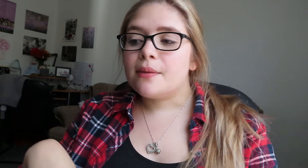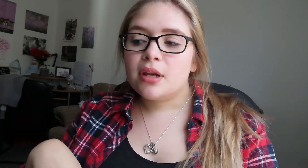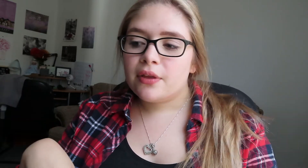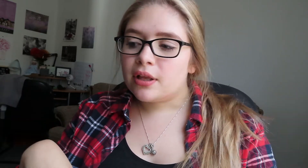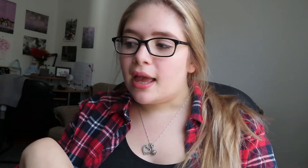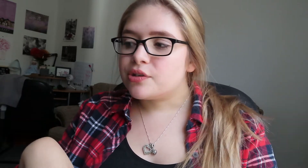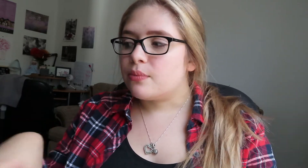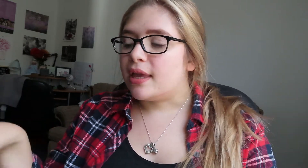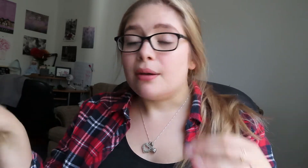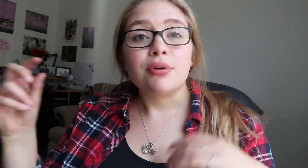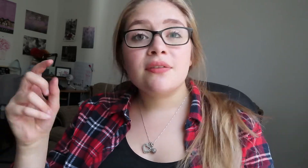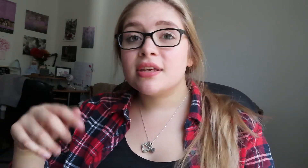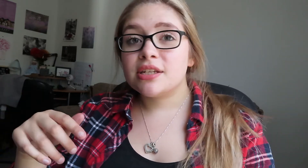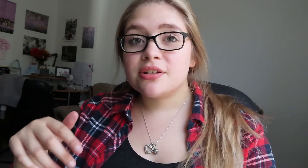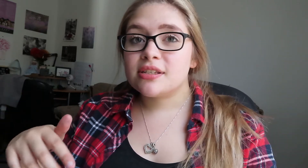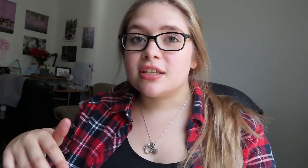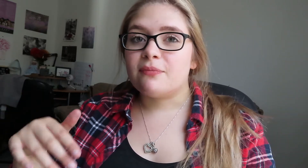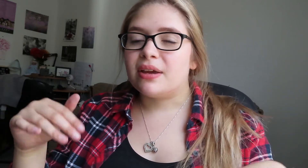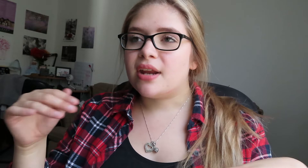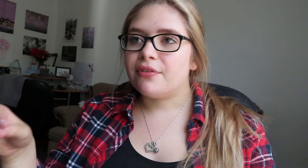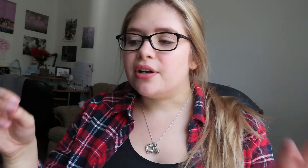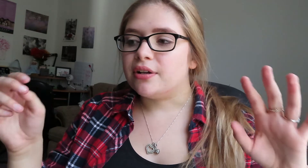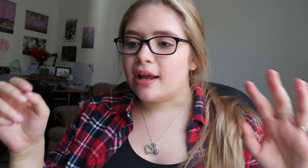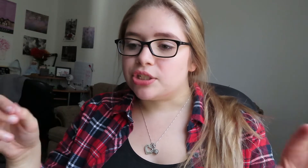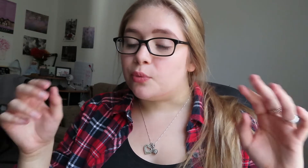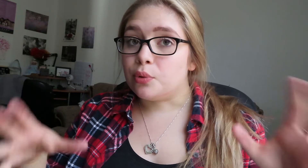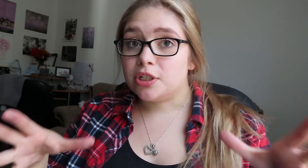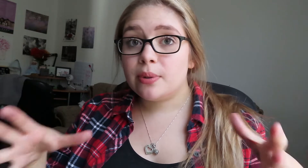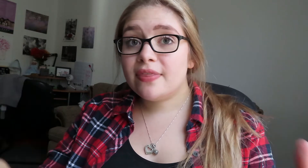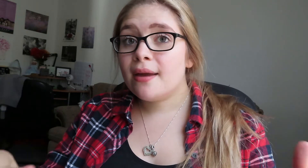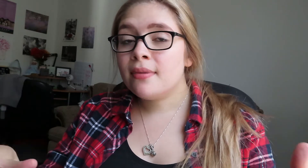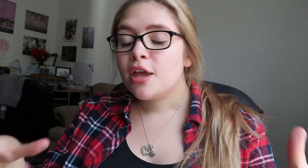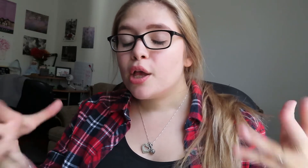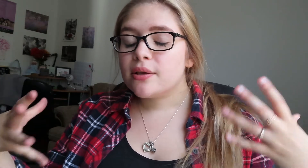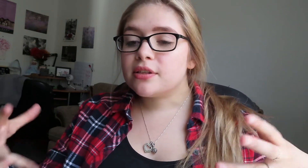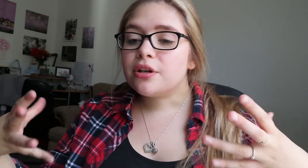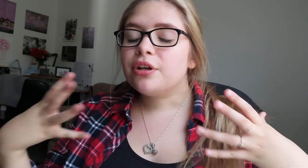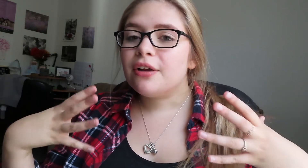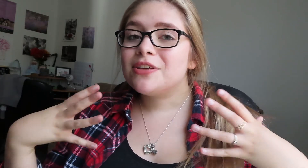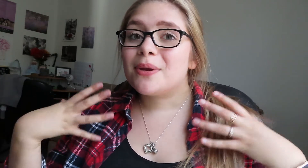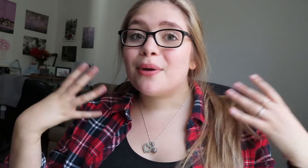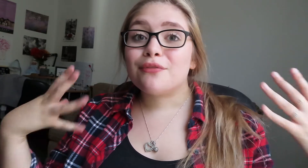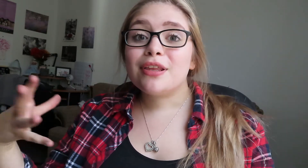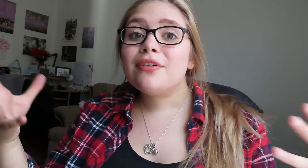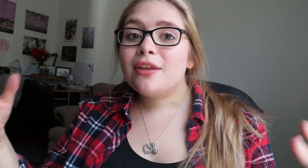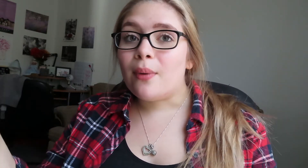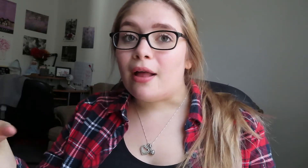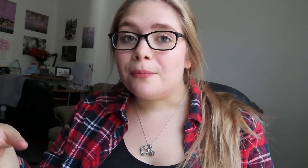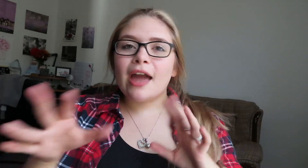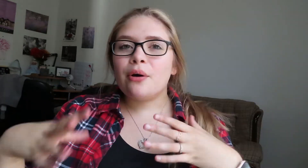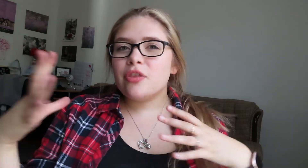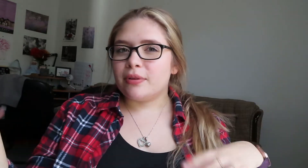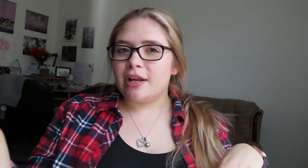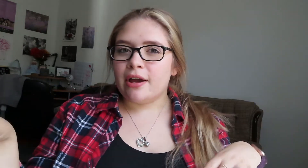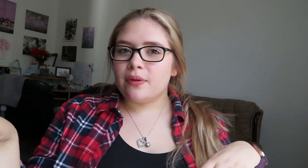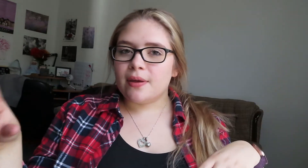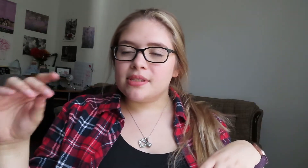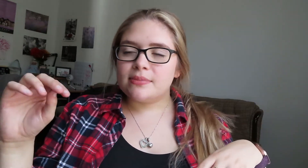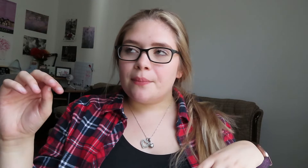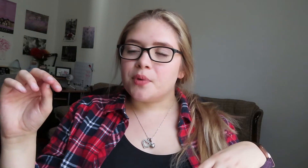subbed in their classroom like in previous years and stuff but i've never actually worked with them so i was a little nervous but it went really really well i go on the playground with them sometimes